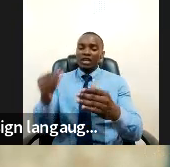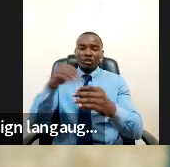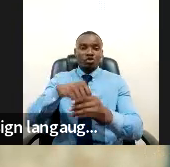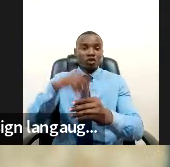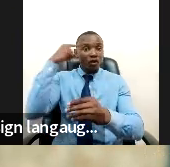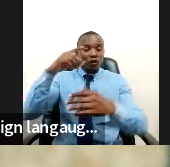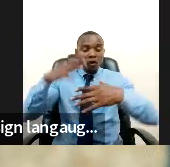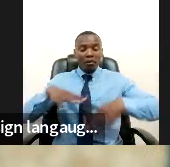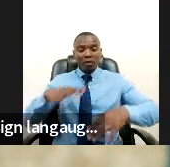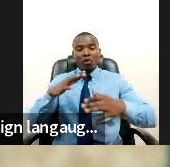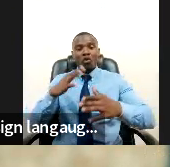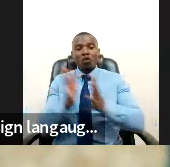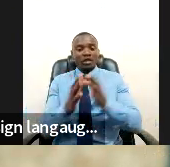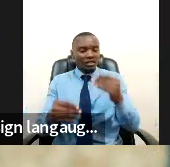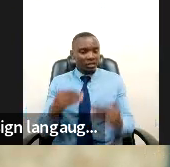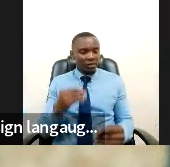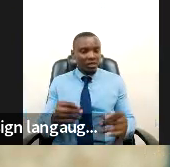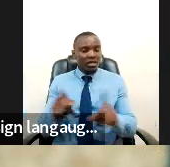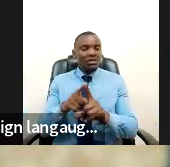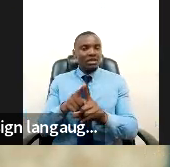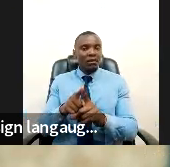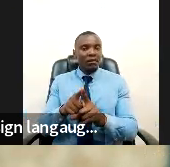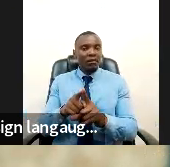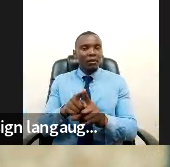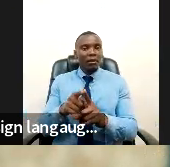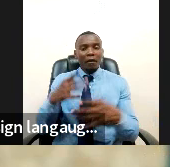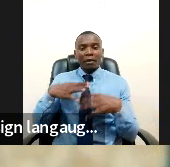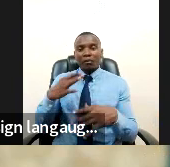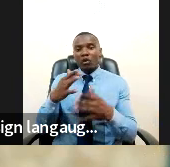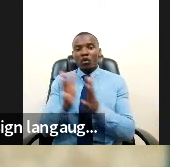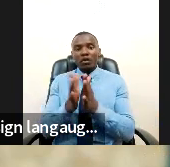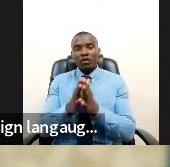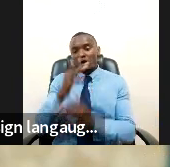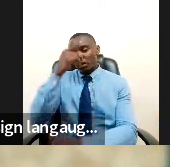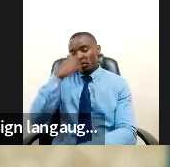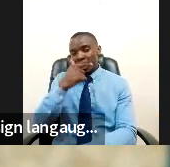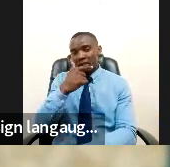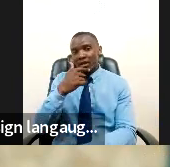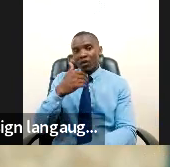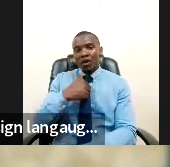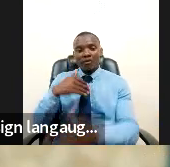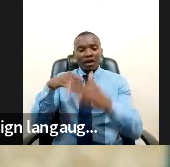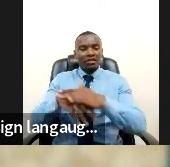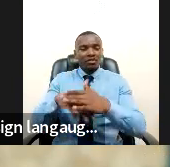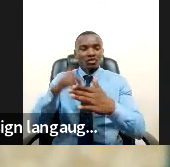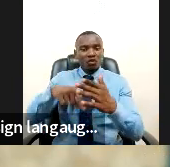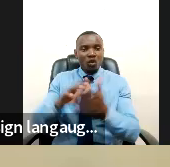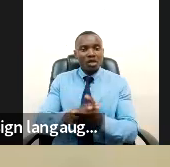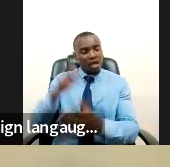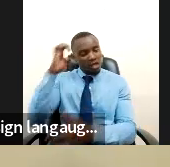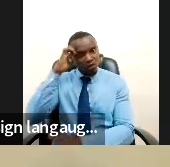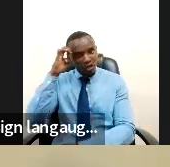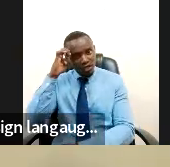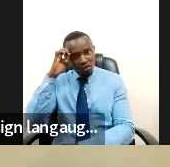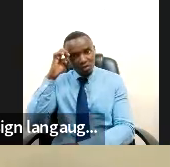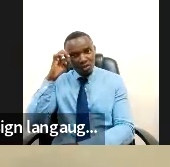different abilities, and especially those with visual impairment, without access to literacy and skills. That is